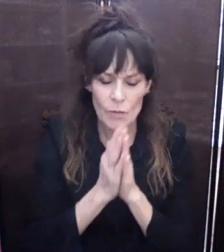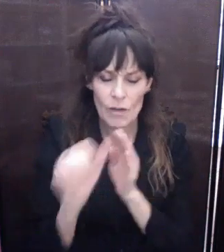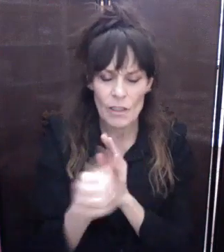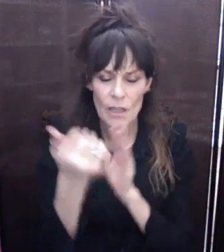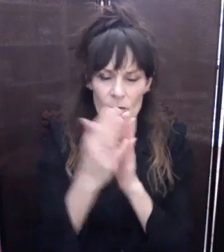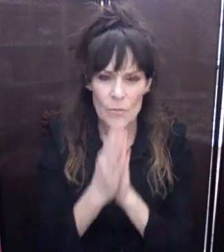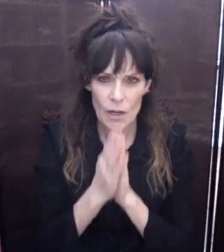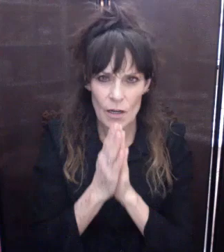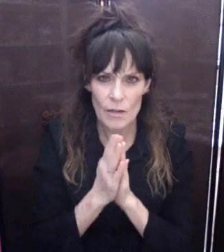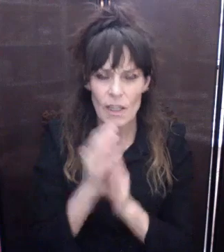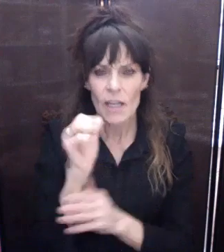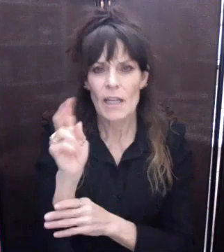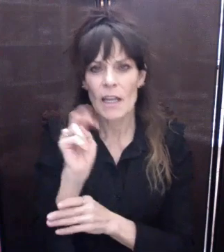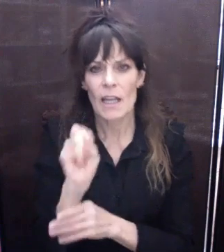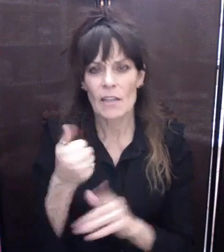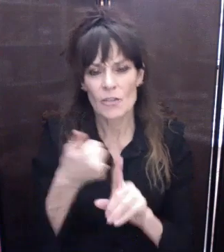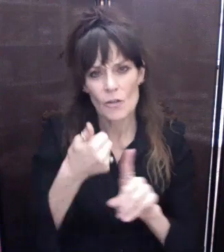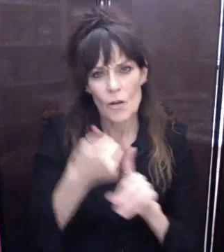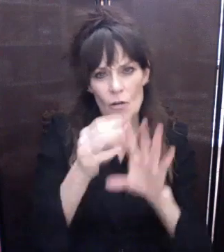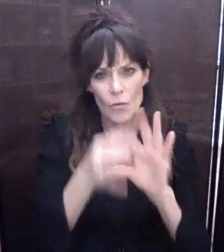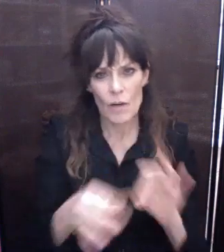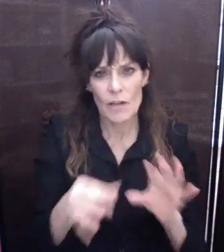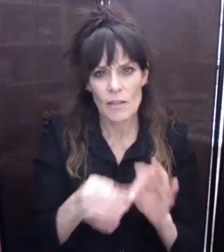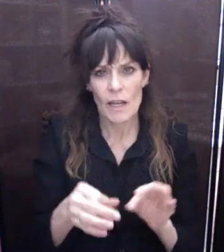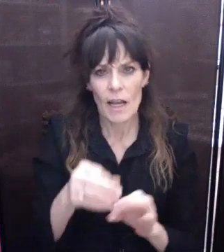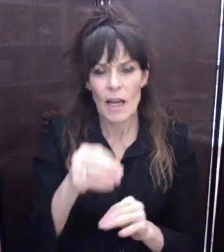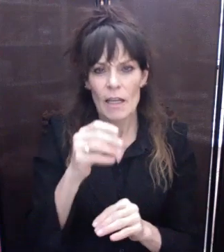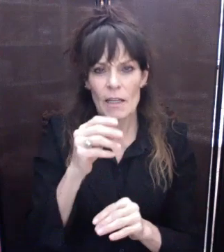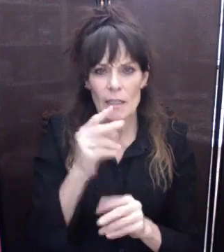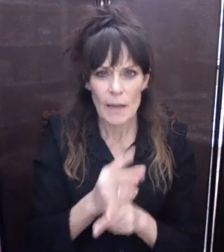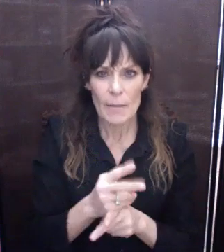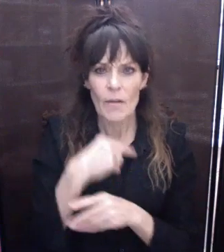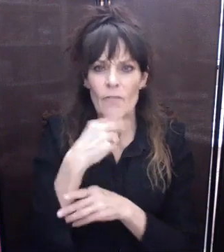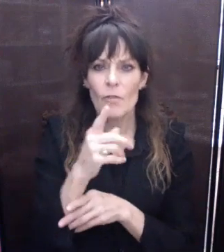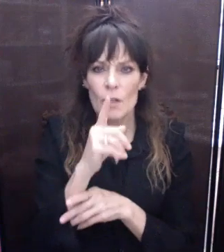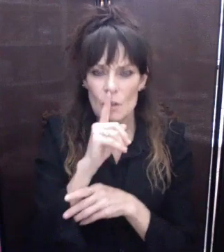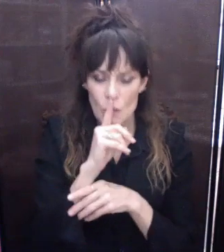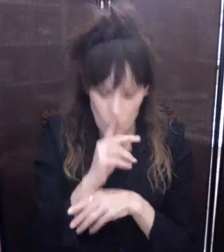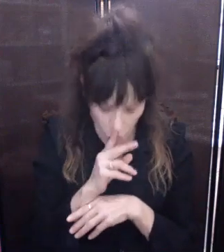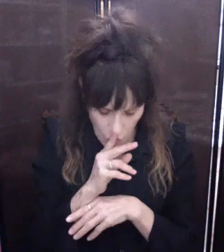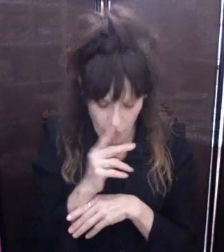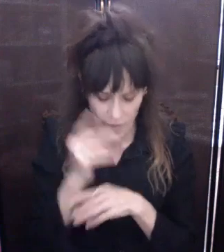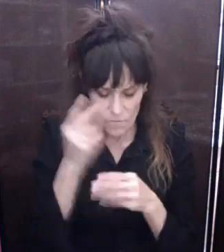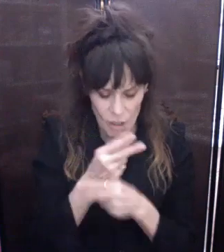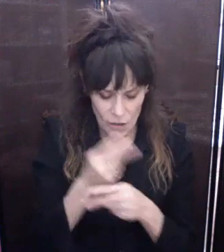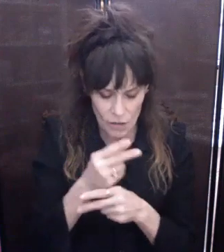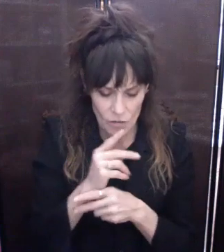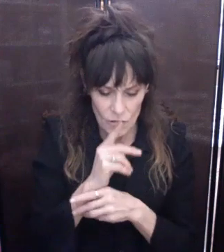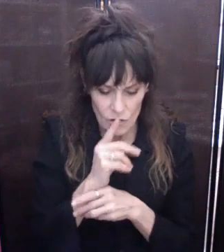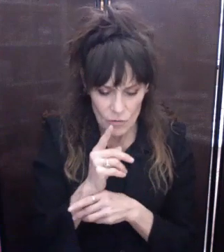in Ann's words, she basically says, I kept my voice low in a monotone. I figured sooner or later I was going to bore him. And Eddie